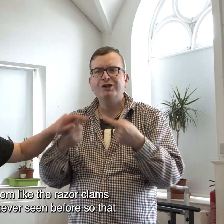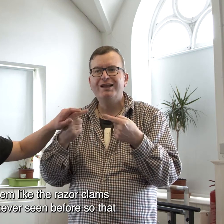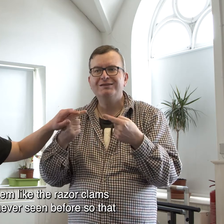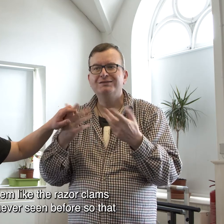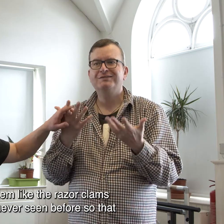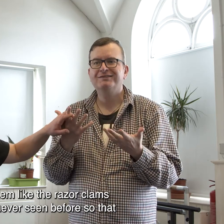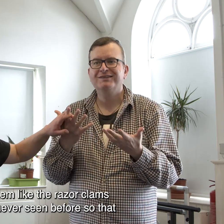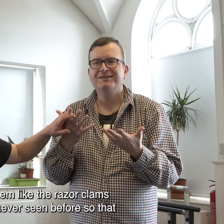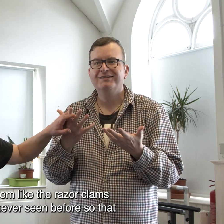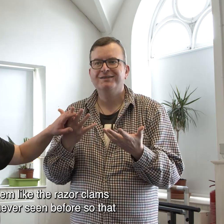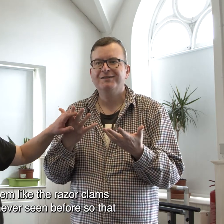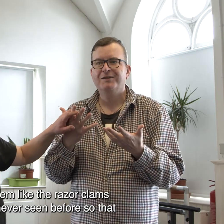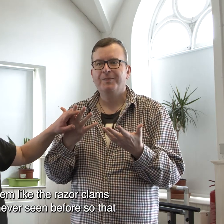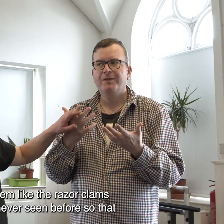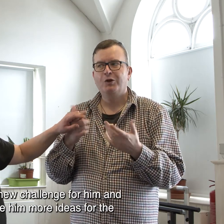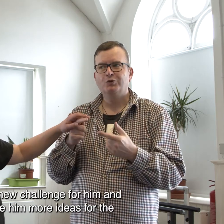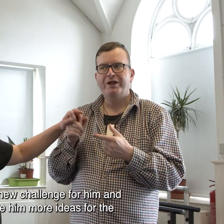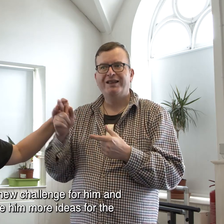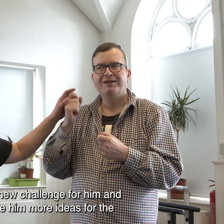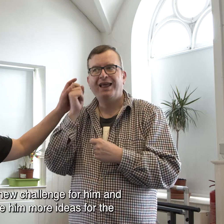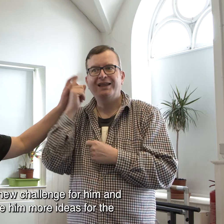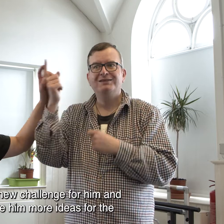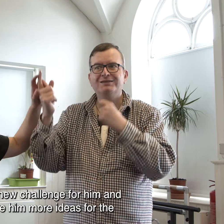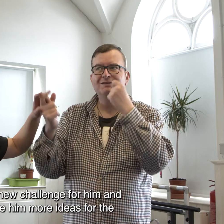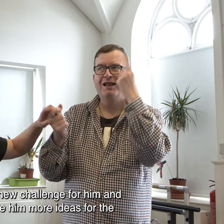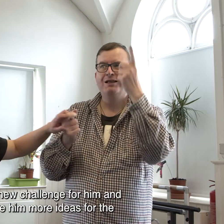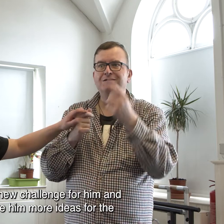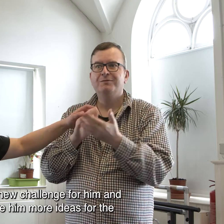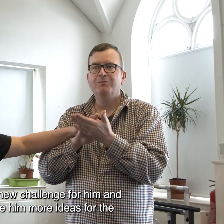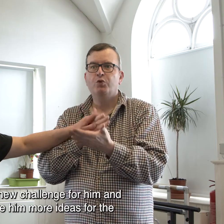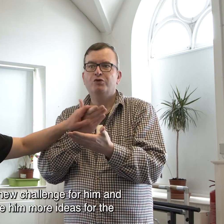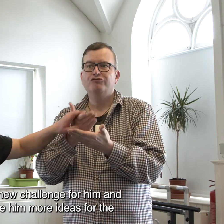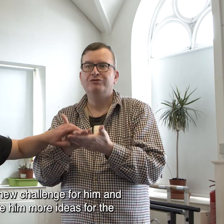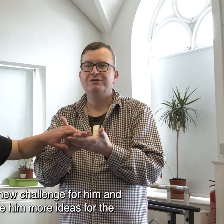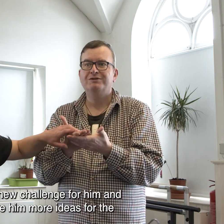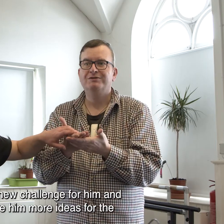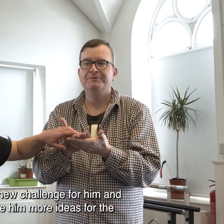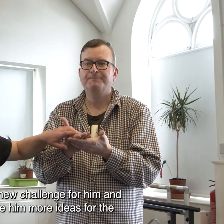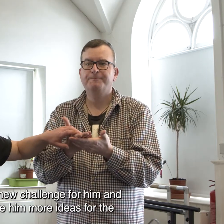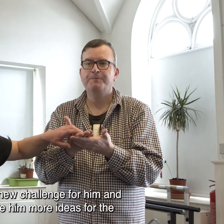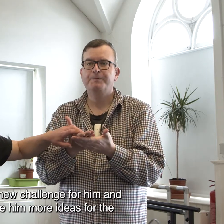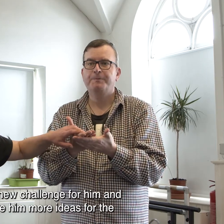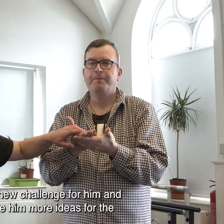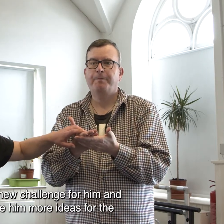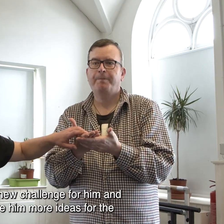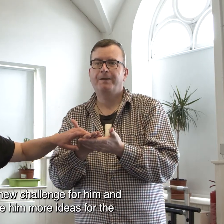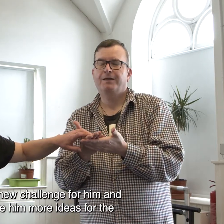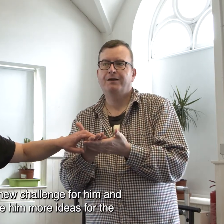he'd never seen before, so that was a new challenge for him. And it gave him more ideas for the